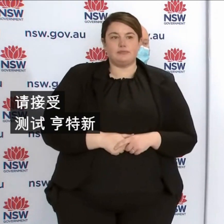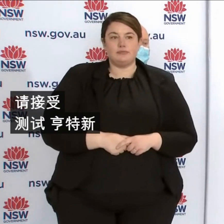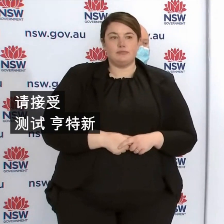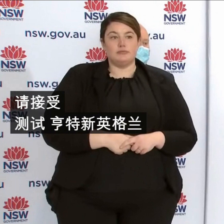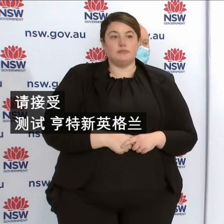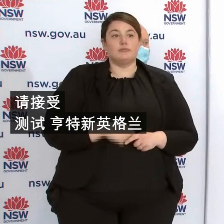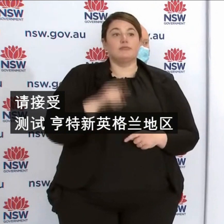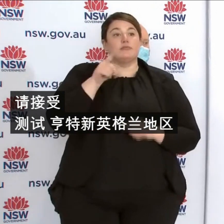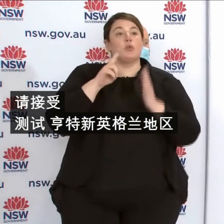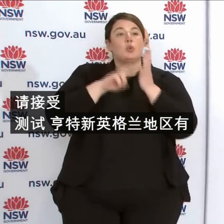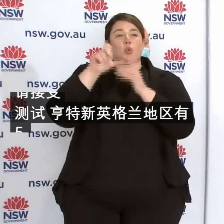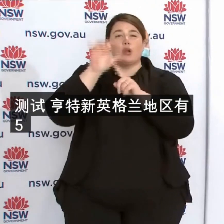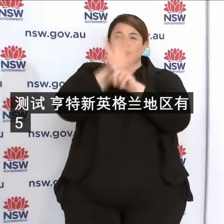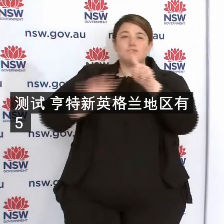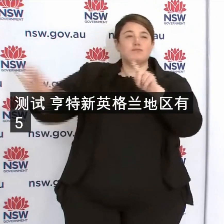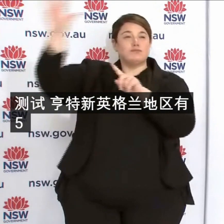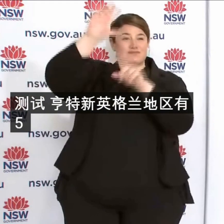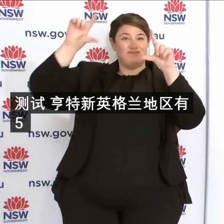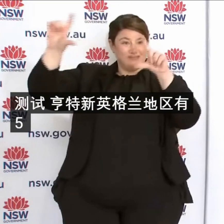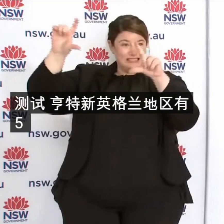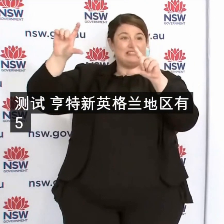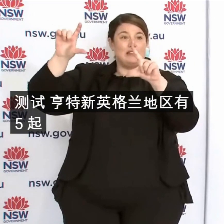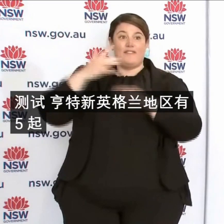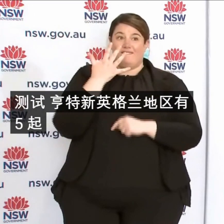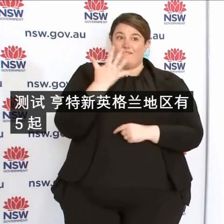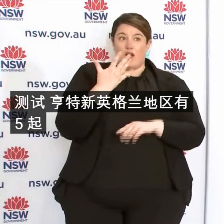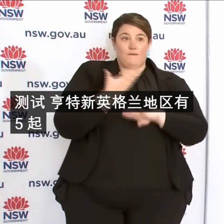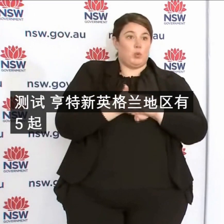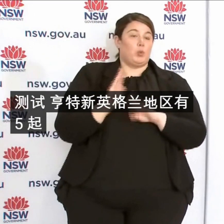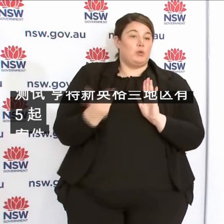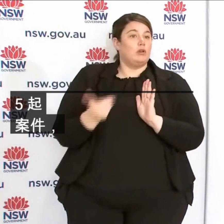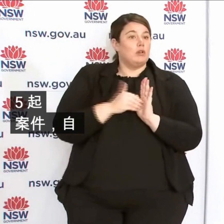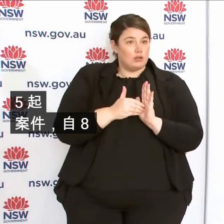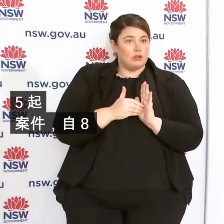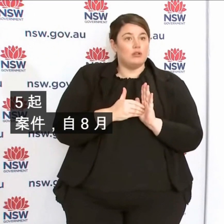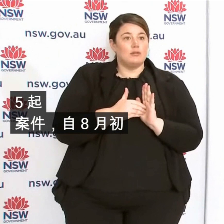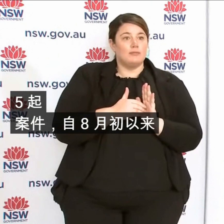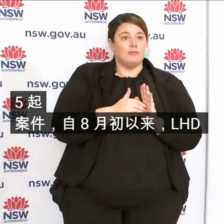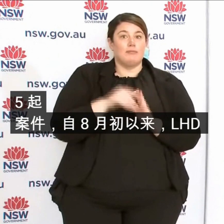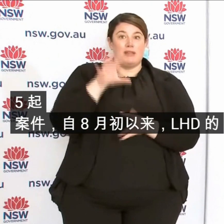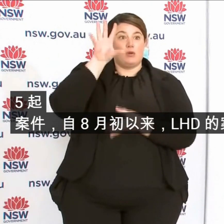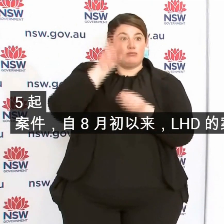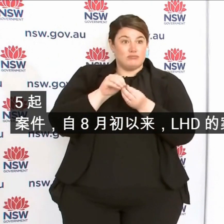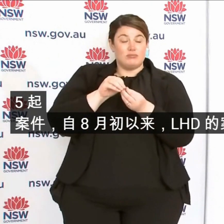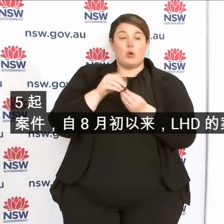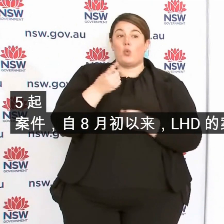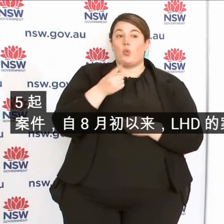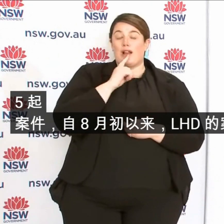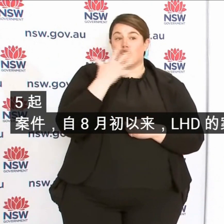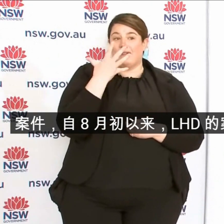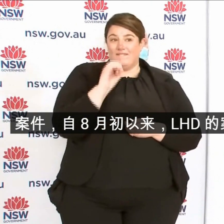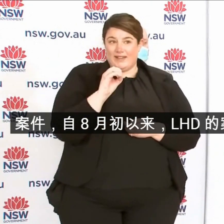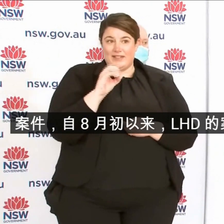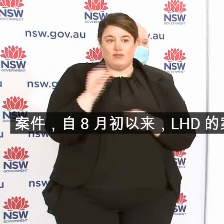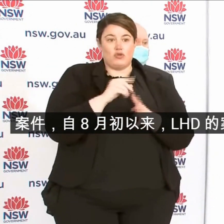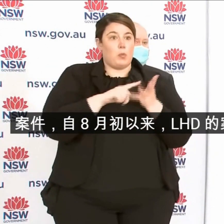In the Hunter, New England area, there are 5 cases, and bringing the total cases in the LHD to 150 since